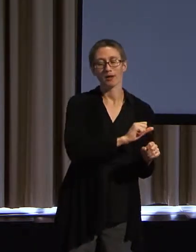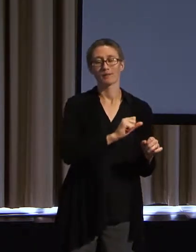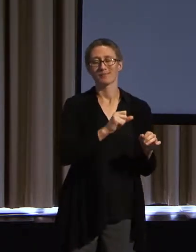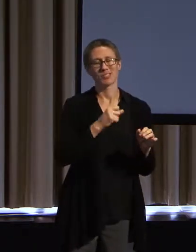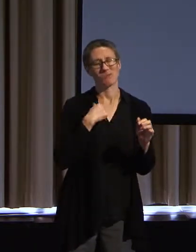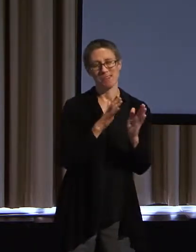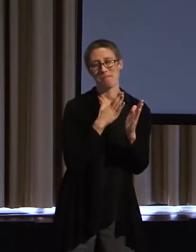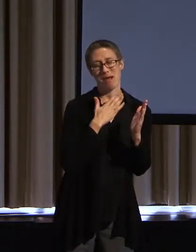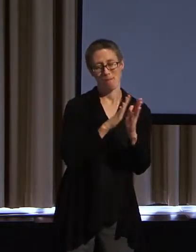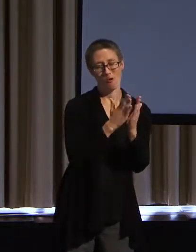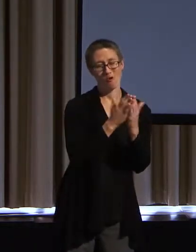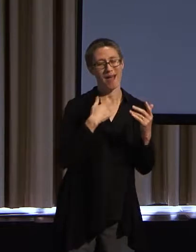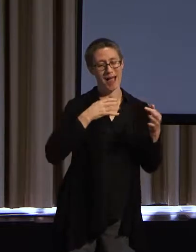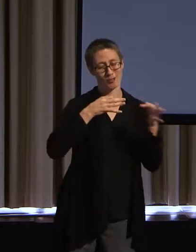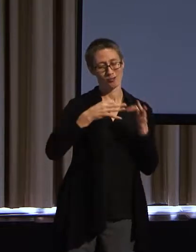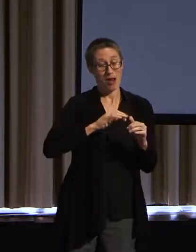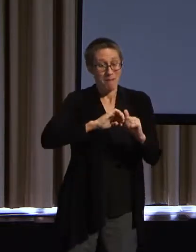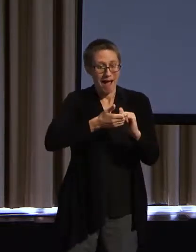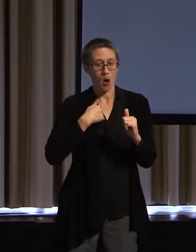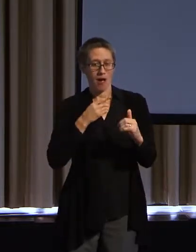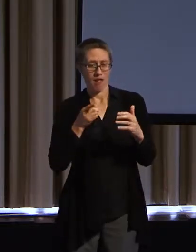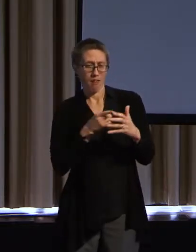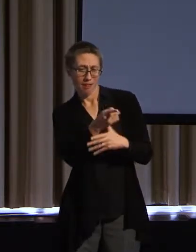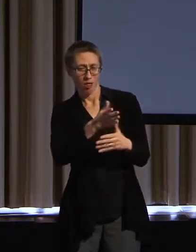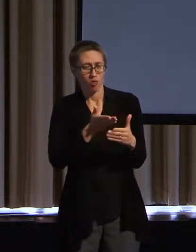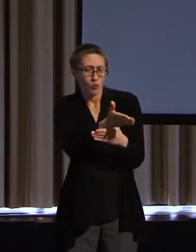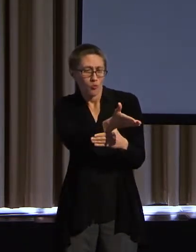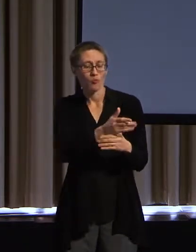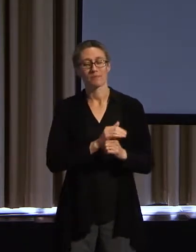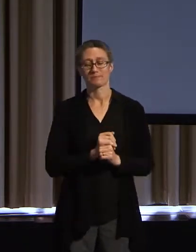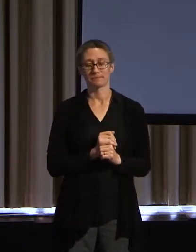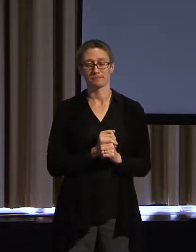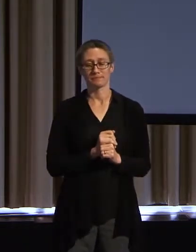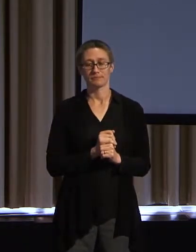things. So the next section, closer to the end of the chapter.